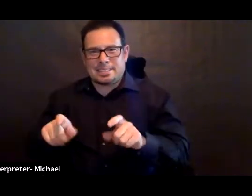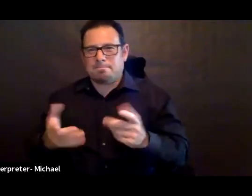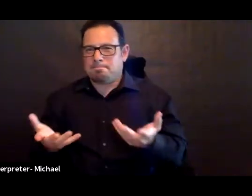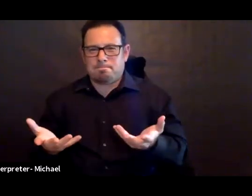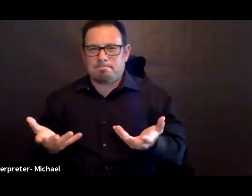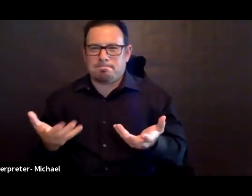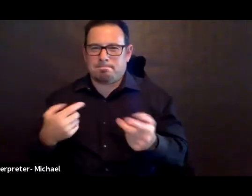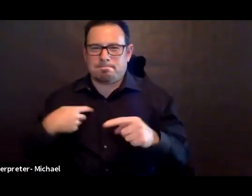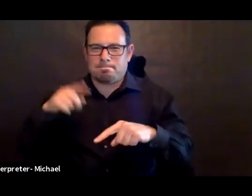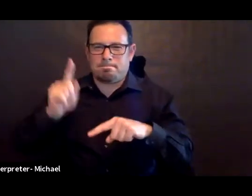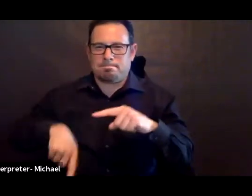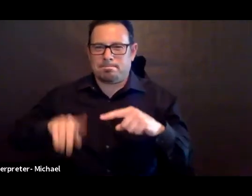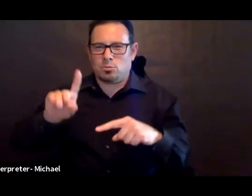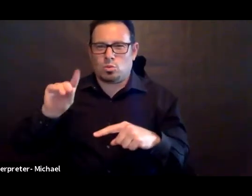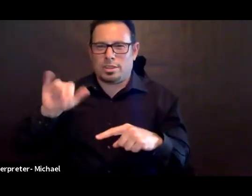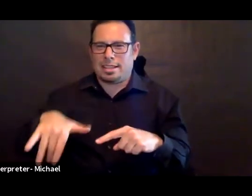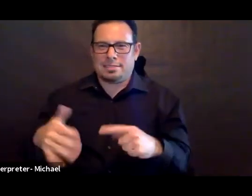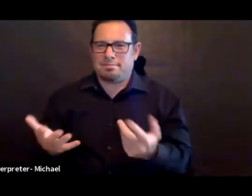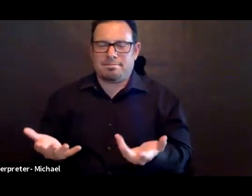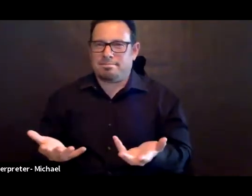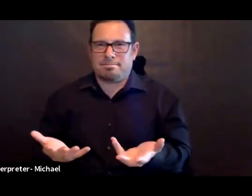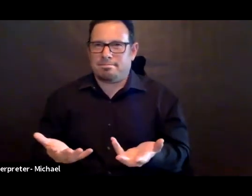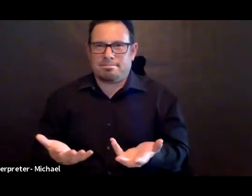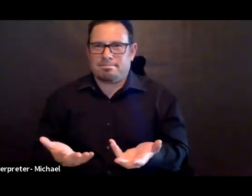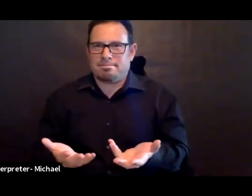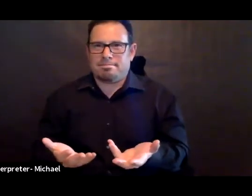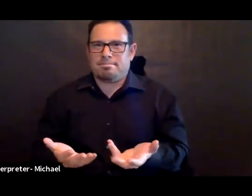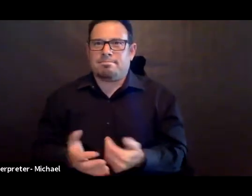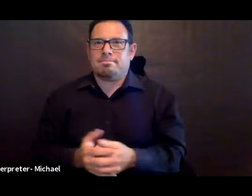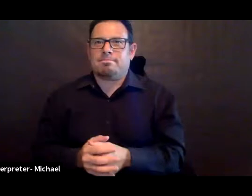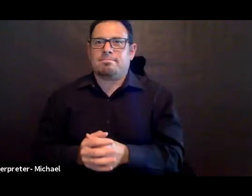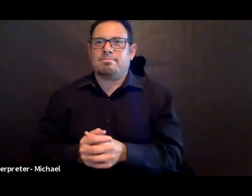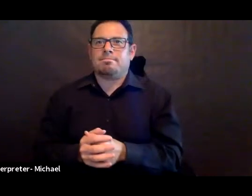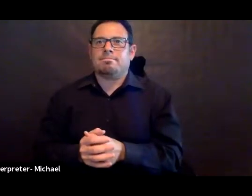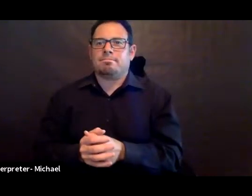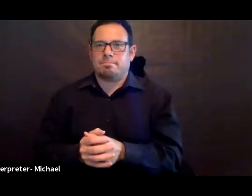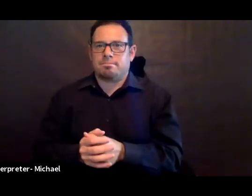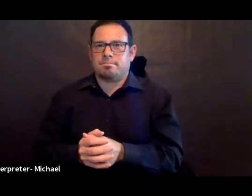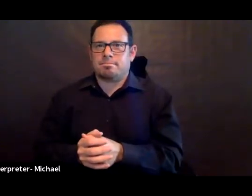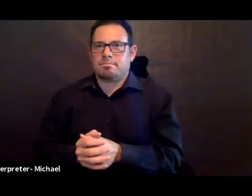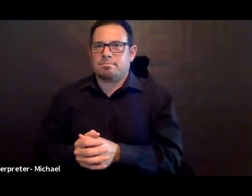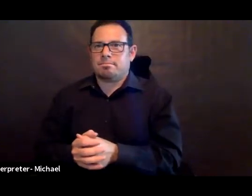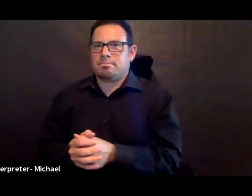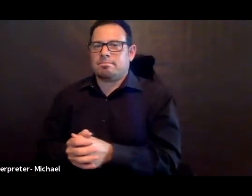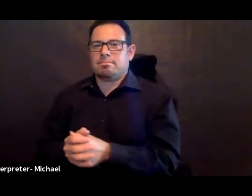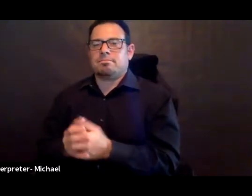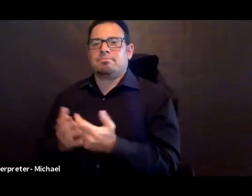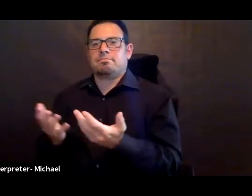to sequence, in some situations, there's not enough virus